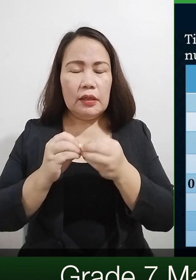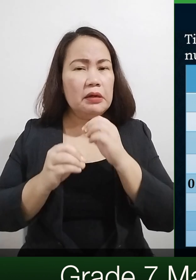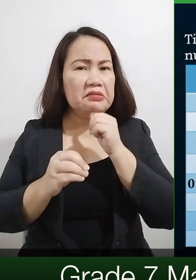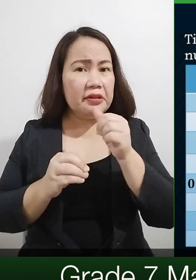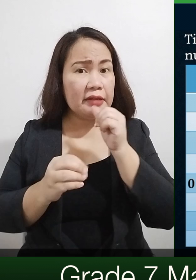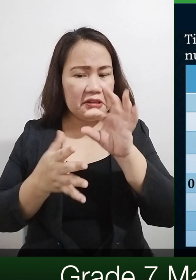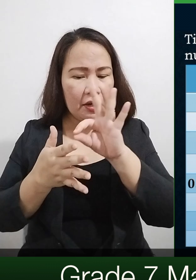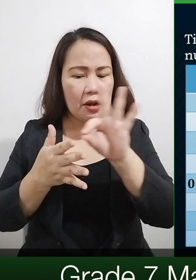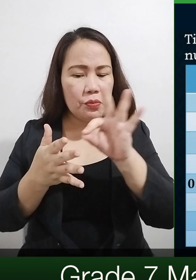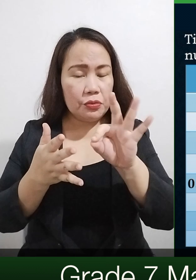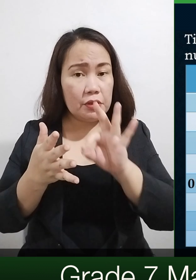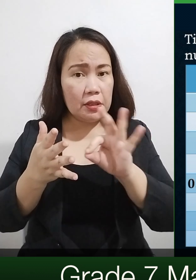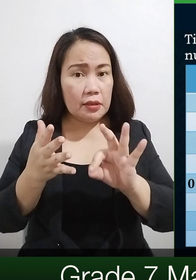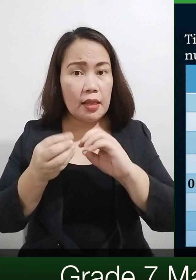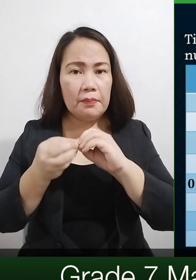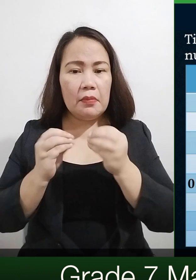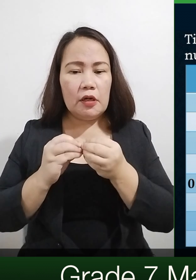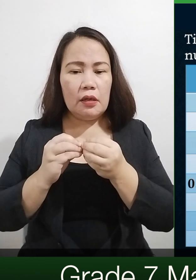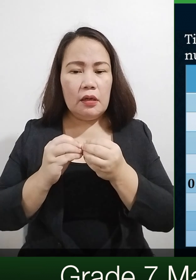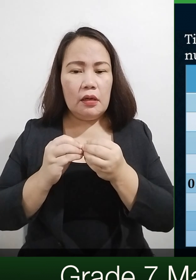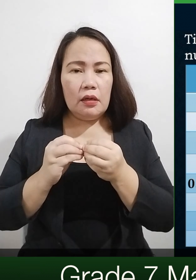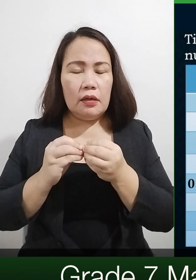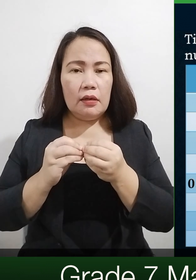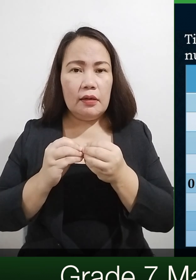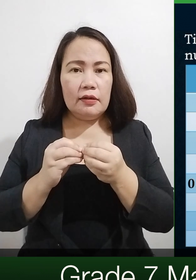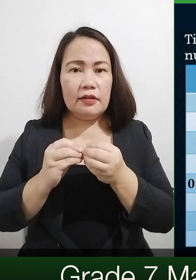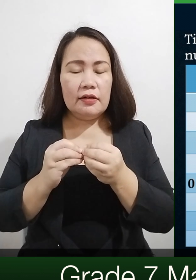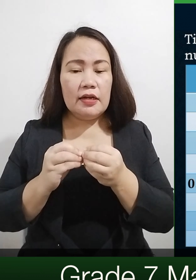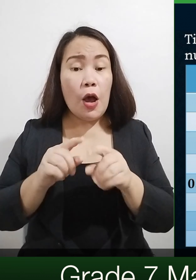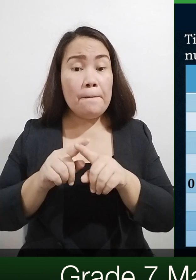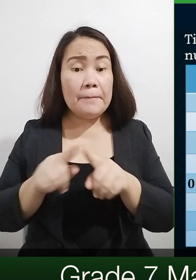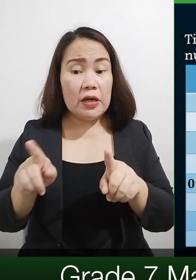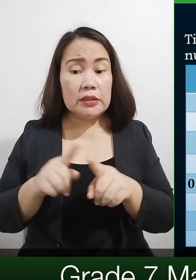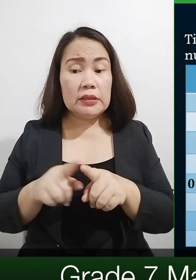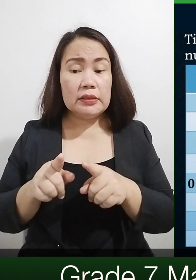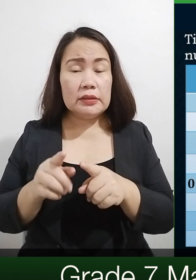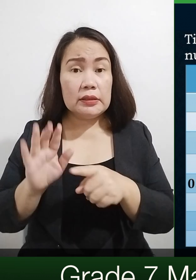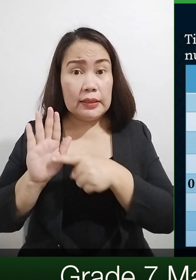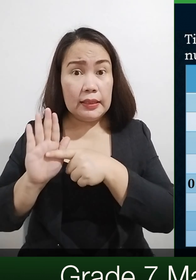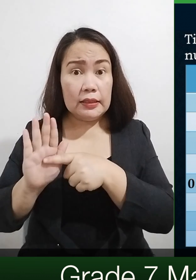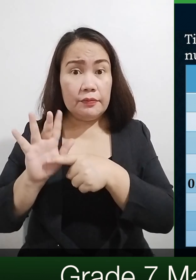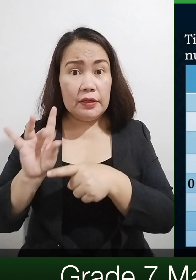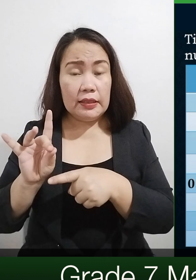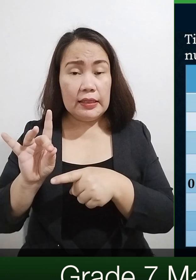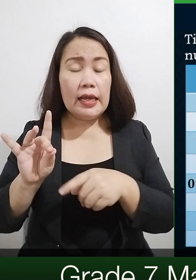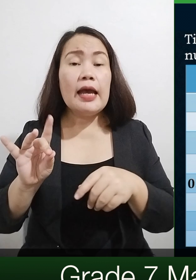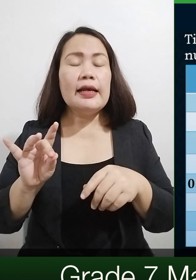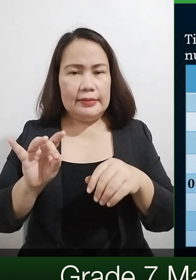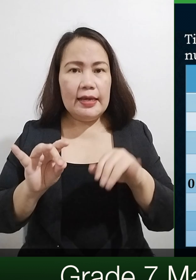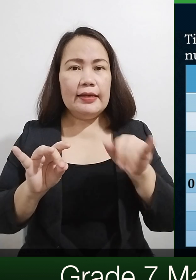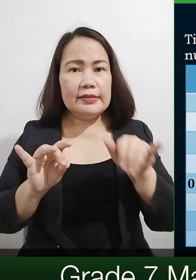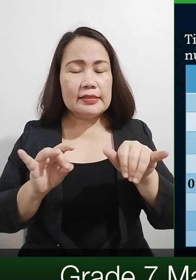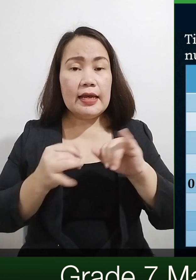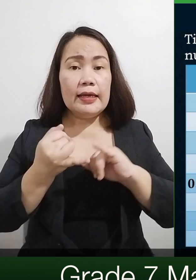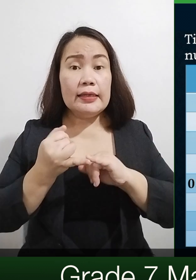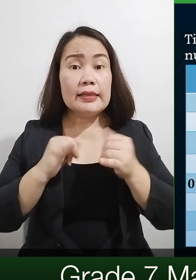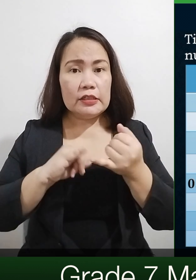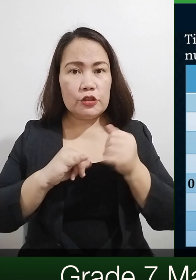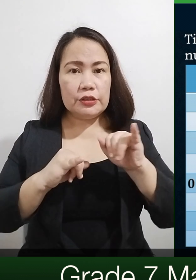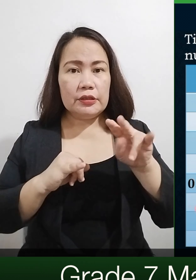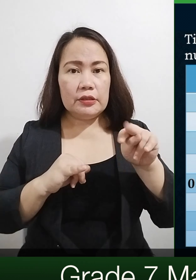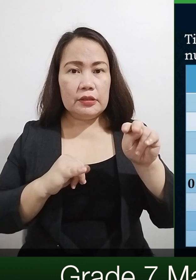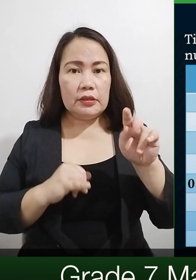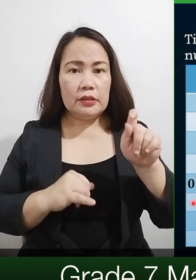not also a counting number, okay? But this is an integer, okay? Kasi this